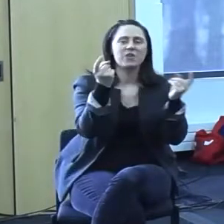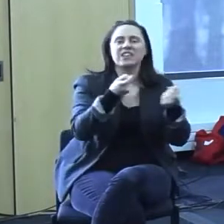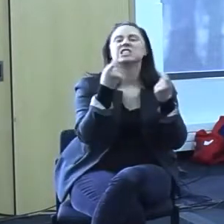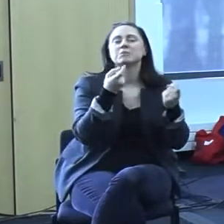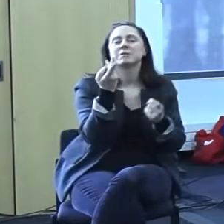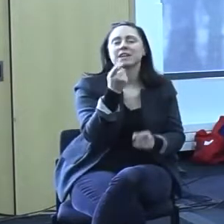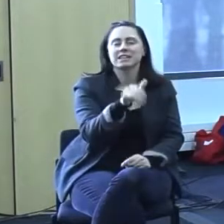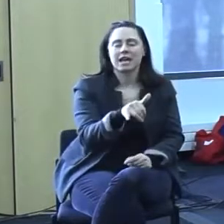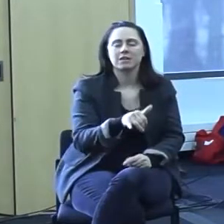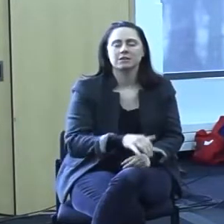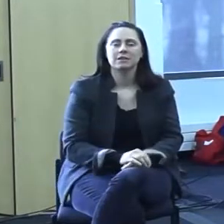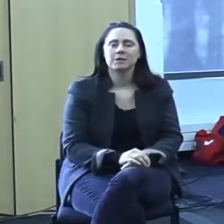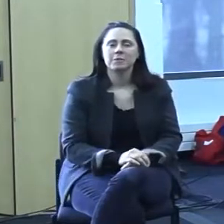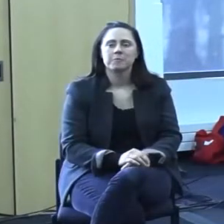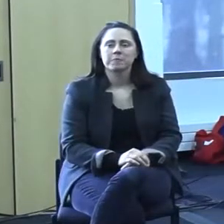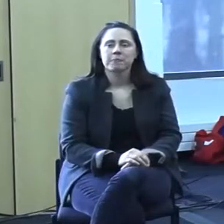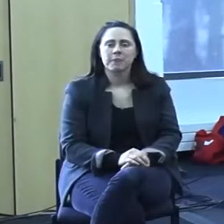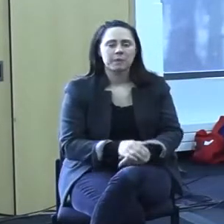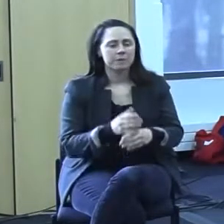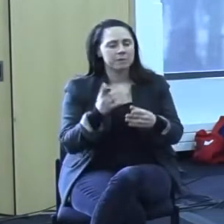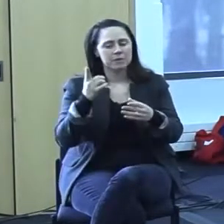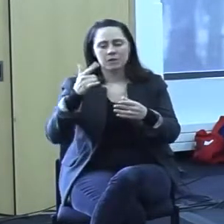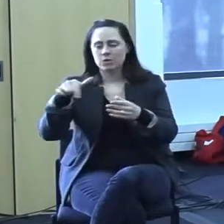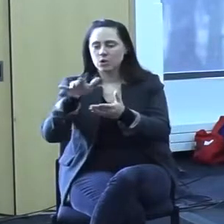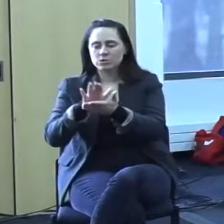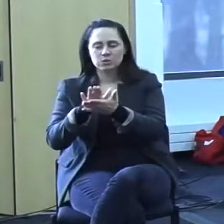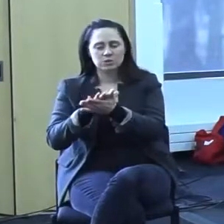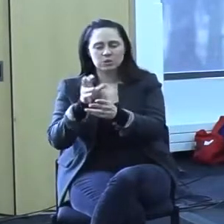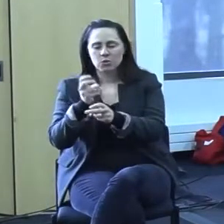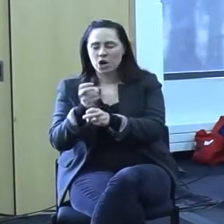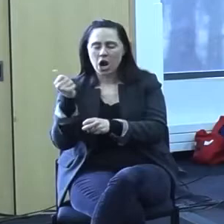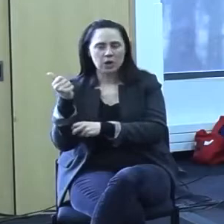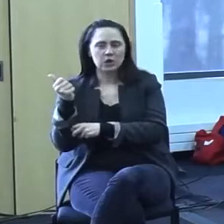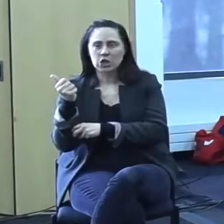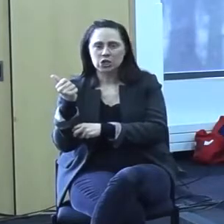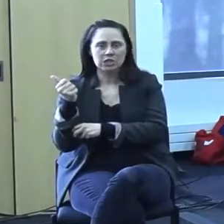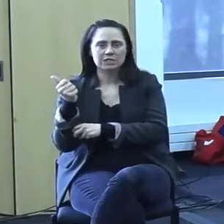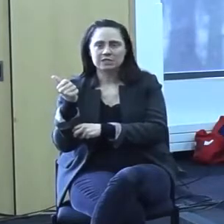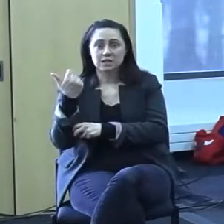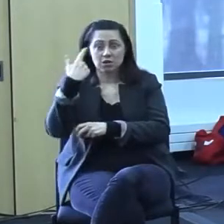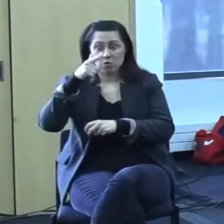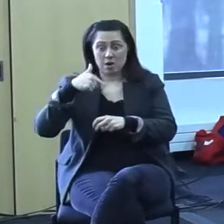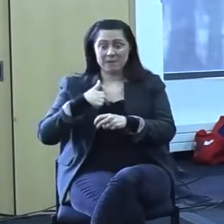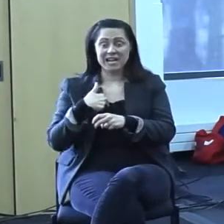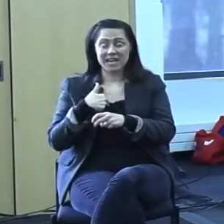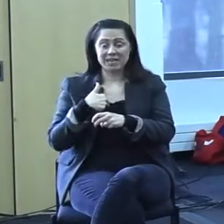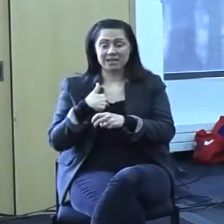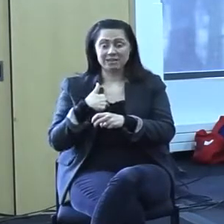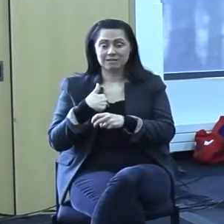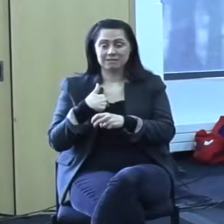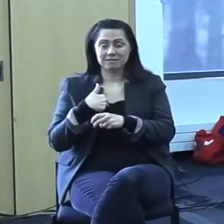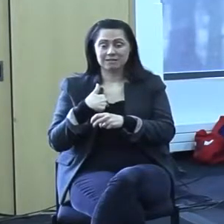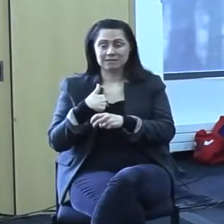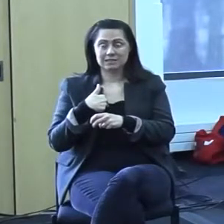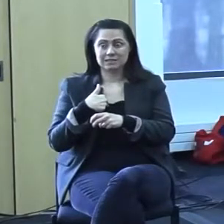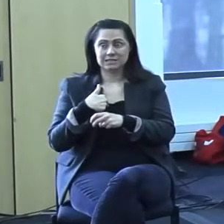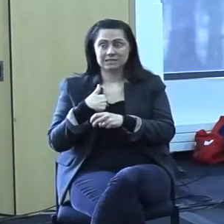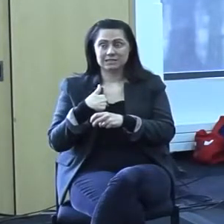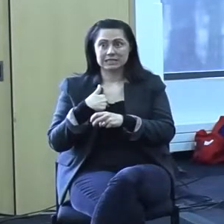that. Um, so those schools were a lot harder for me to